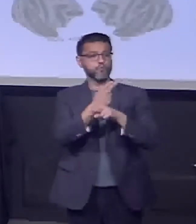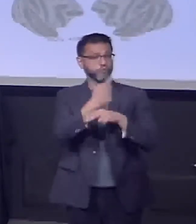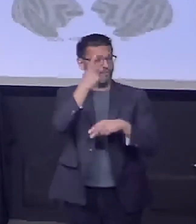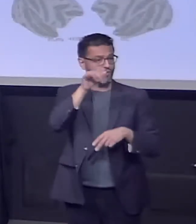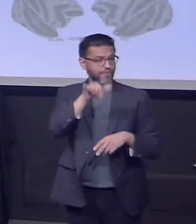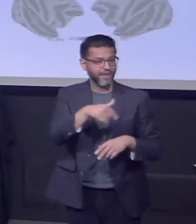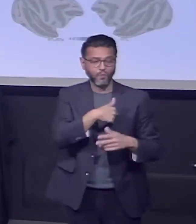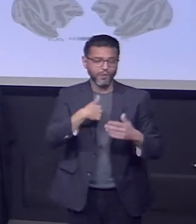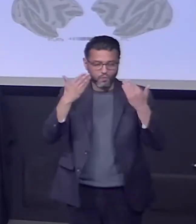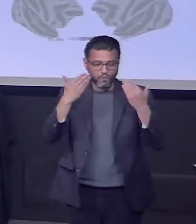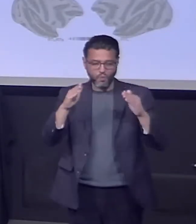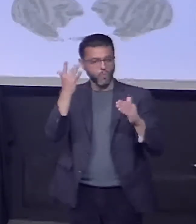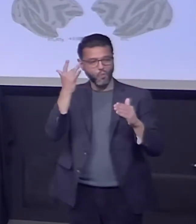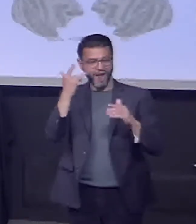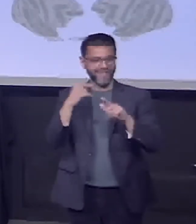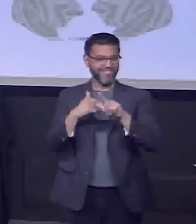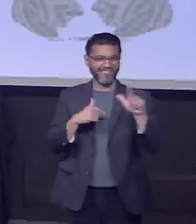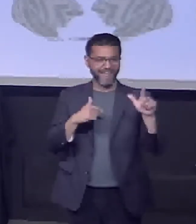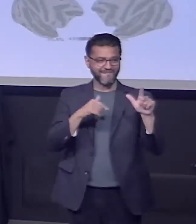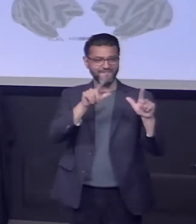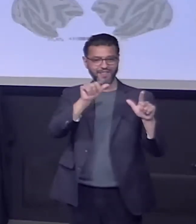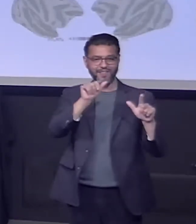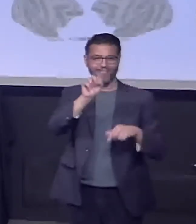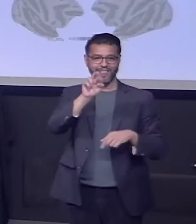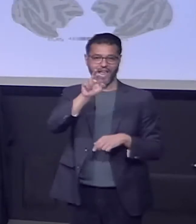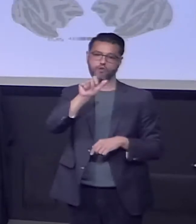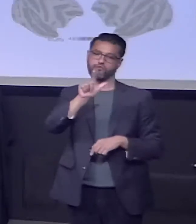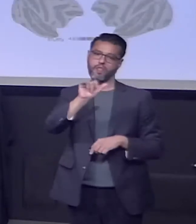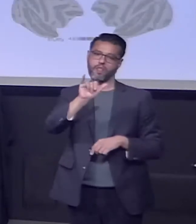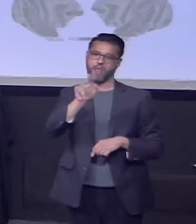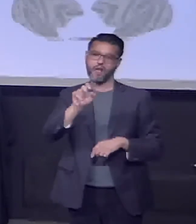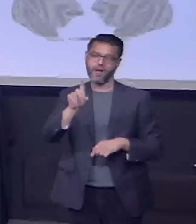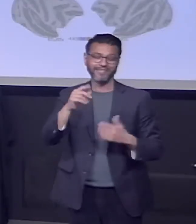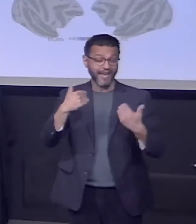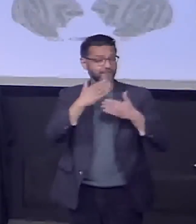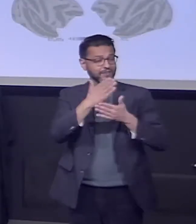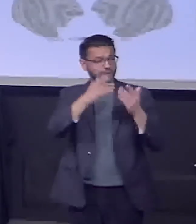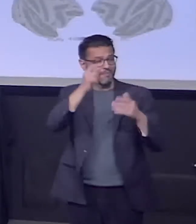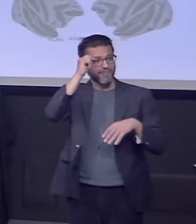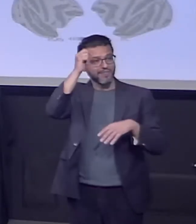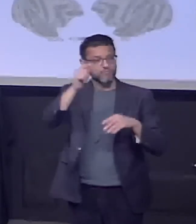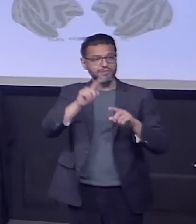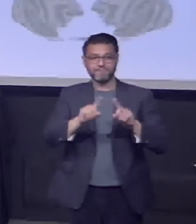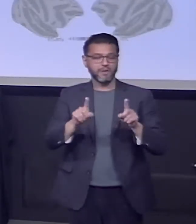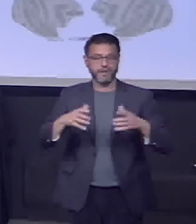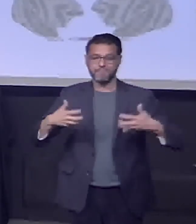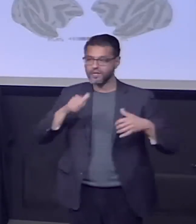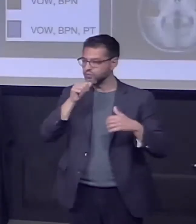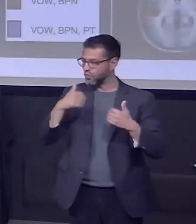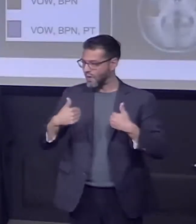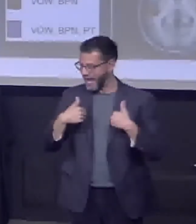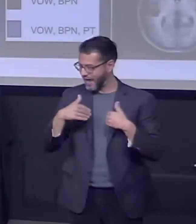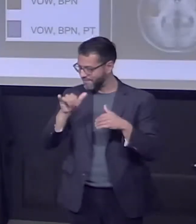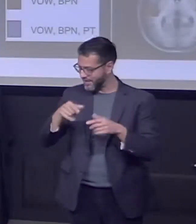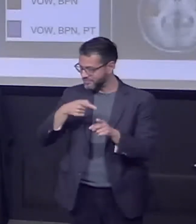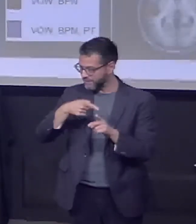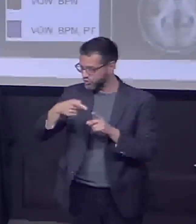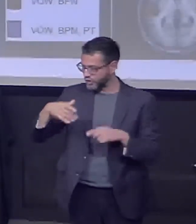be left lateralized. There are various theories about that, but monkeys don't have that lateralization yet.